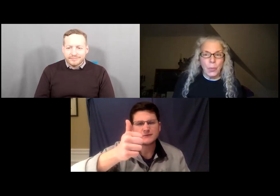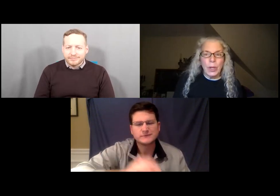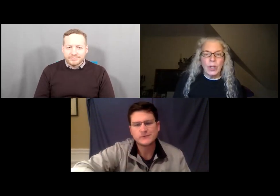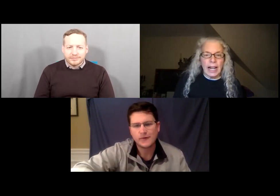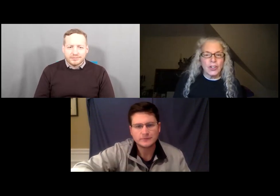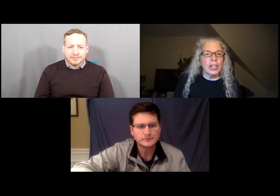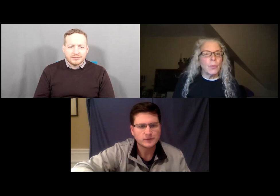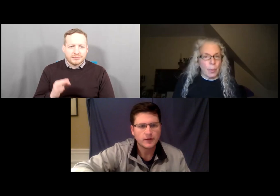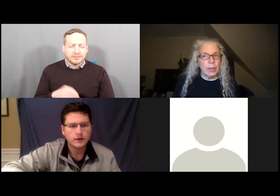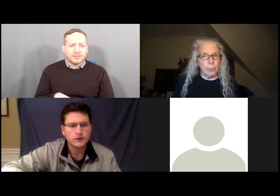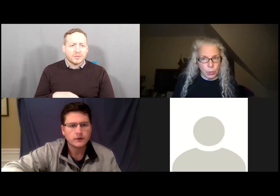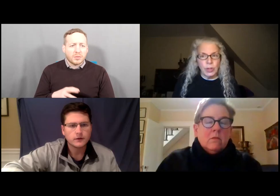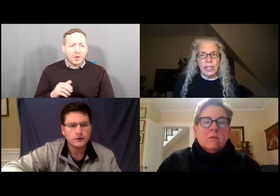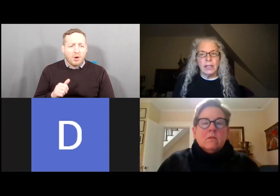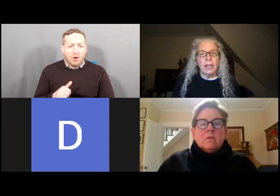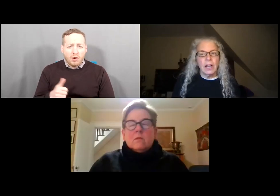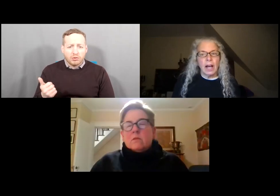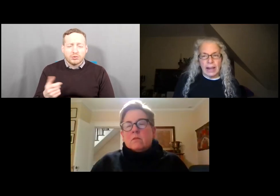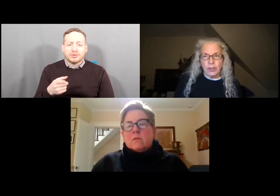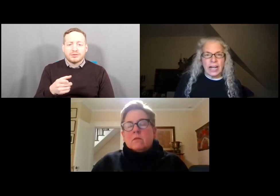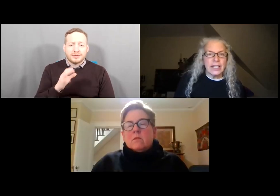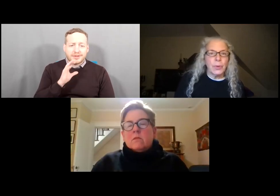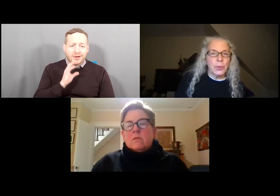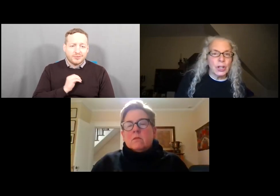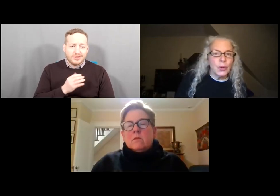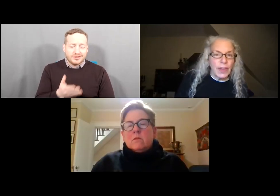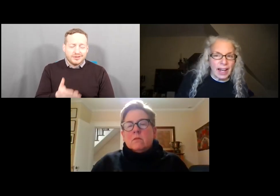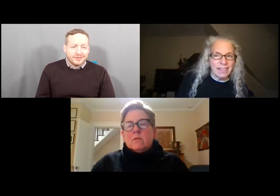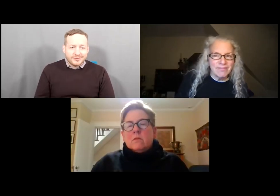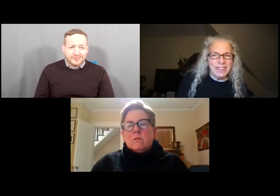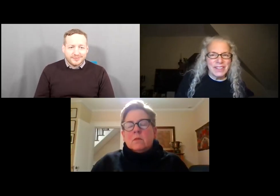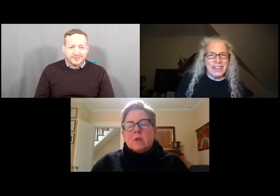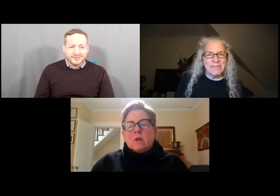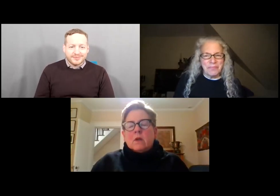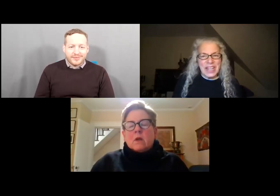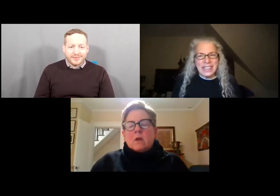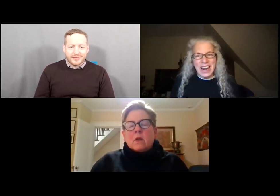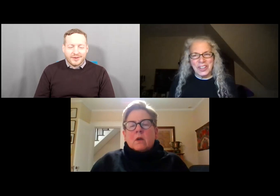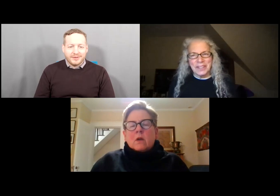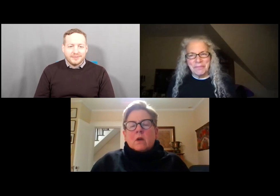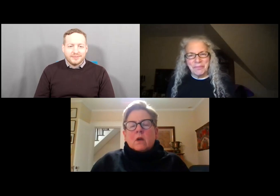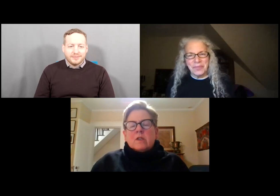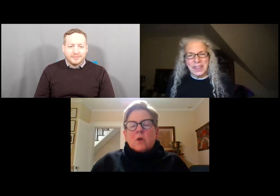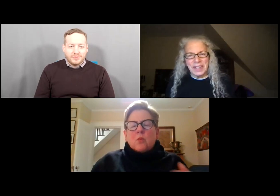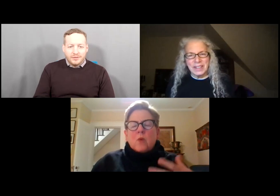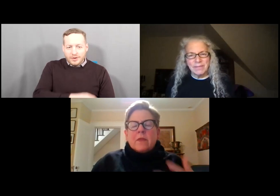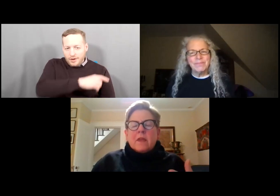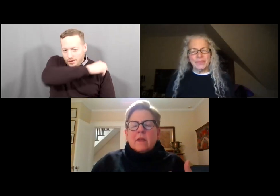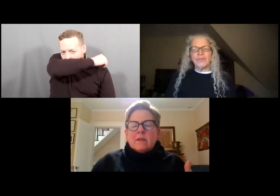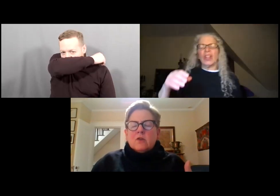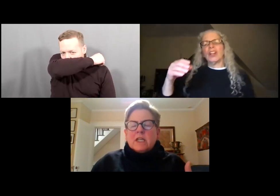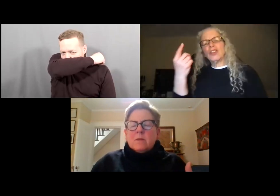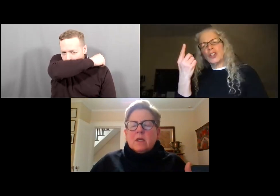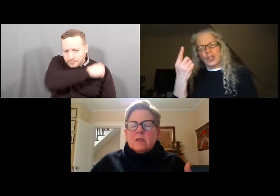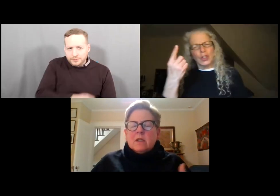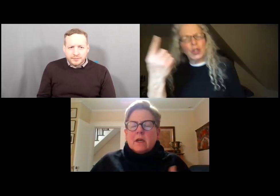something that we would actually, when we do the advertising, we would include that. Yes, Carolyn. So one thing